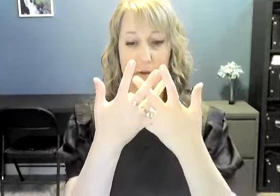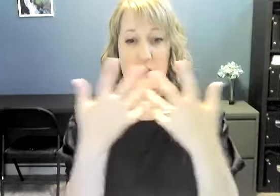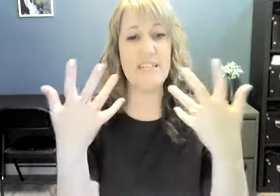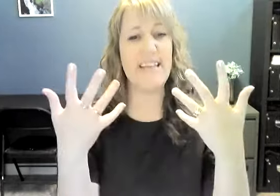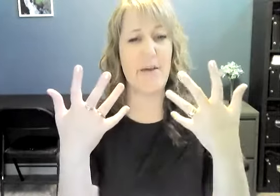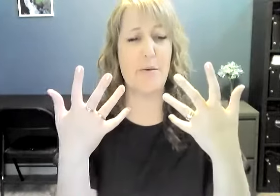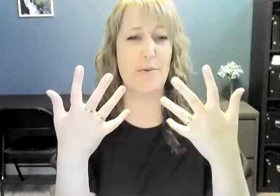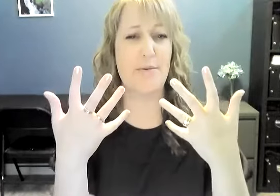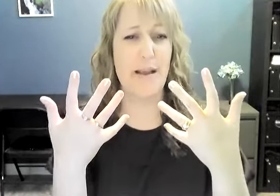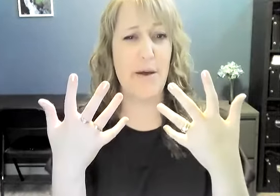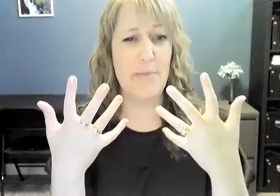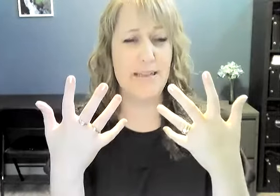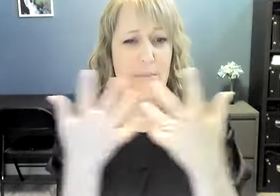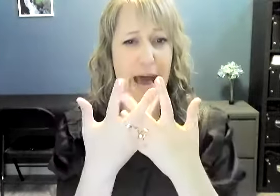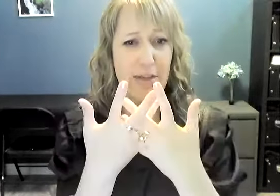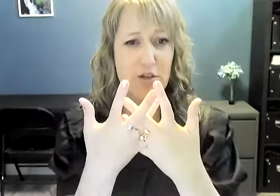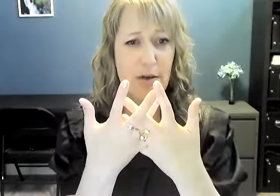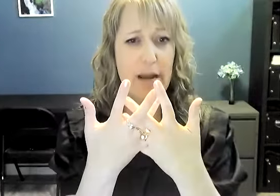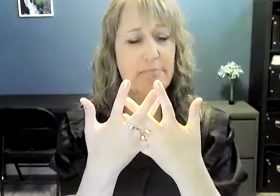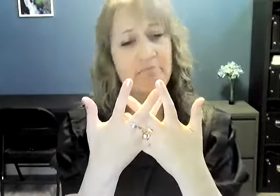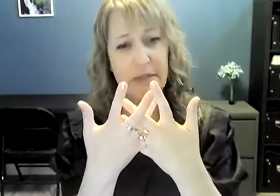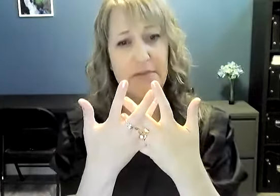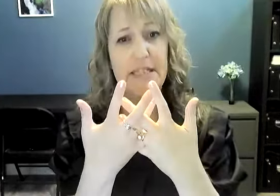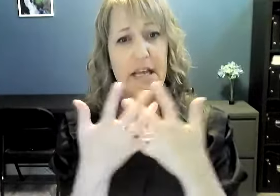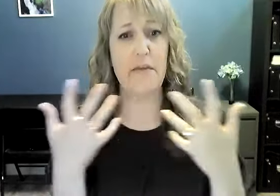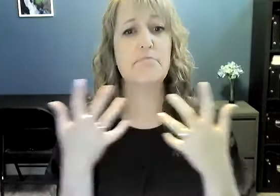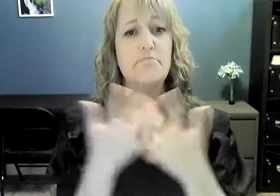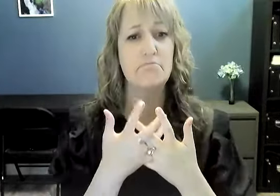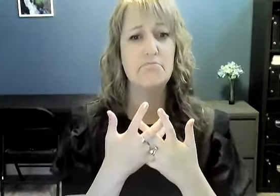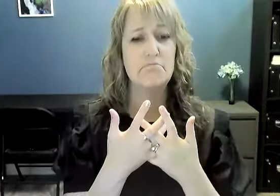You can see how that means match, right? You fit together. Partner, teammate, roommate.